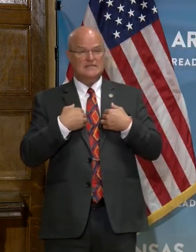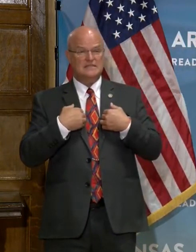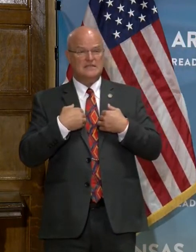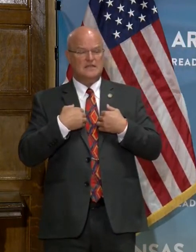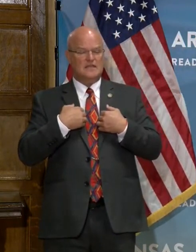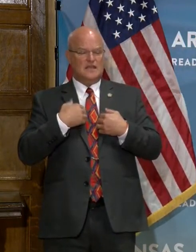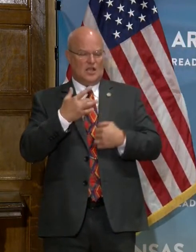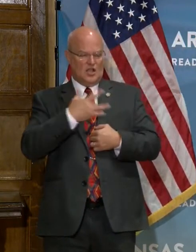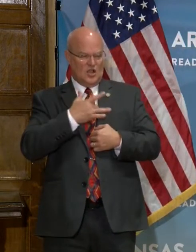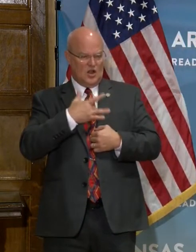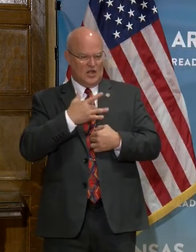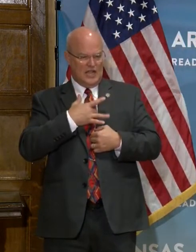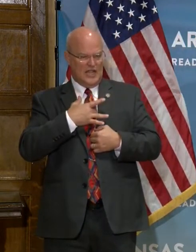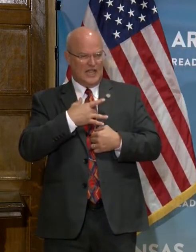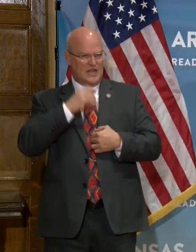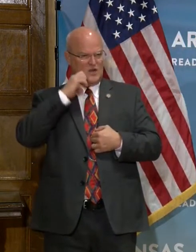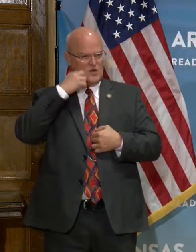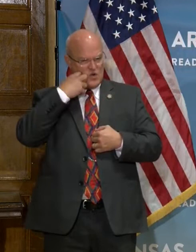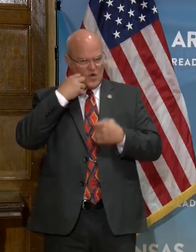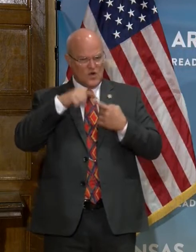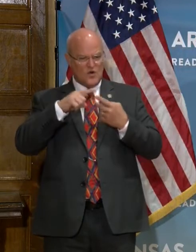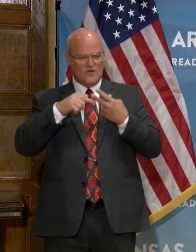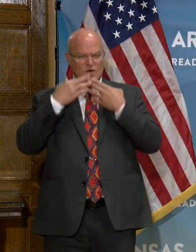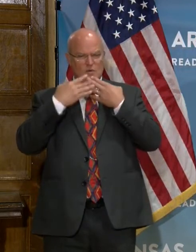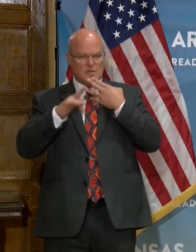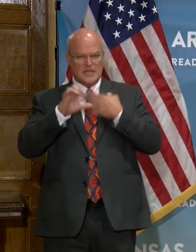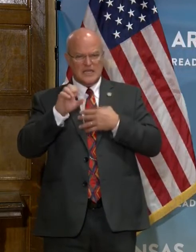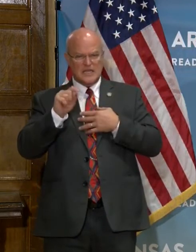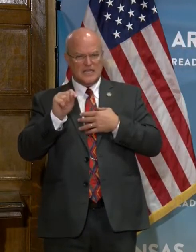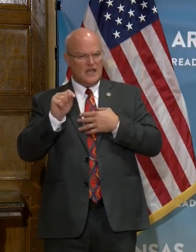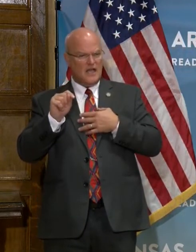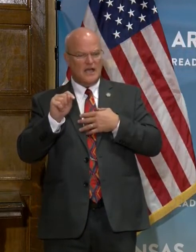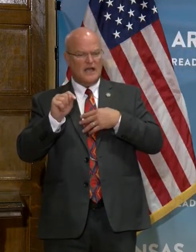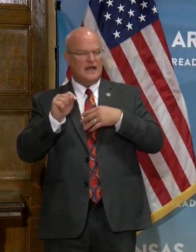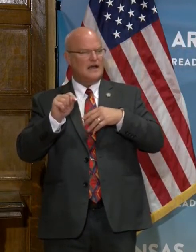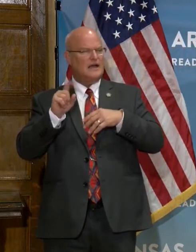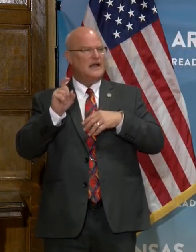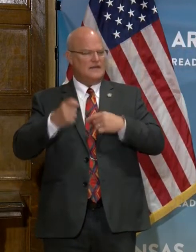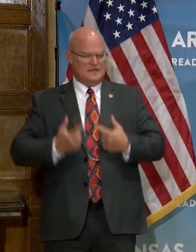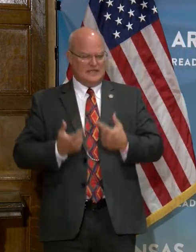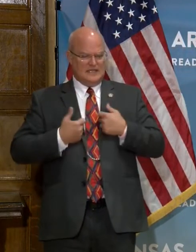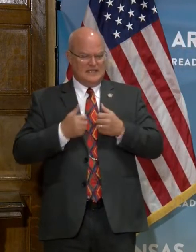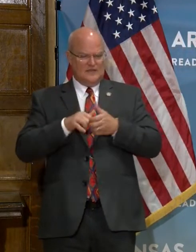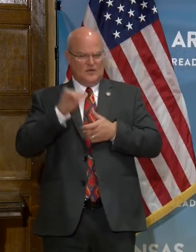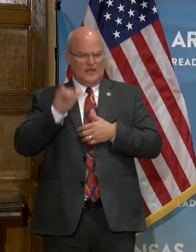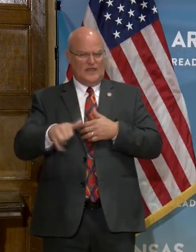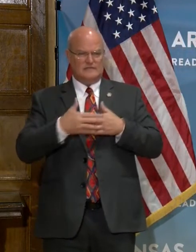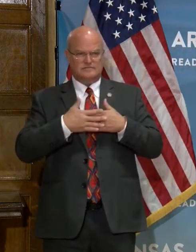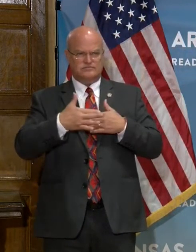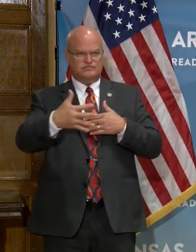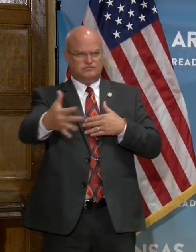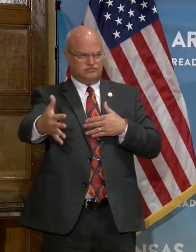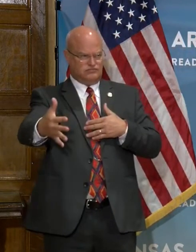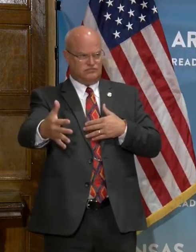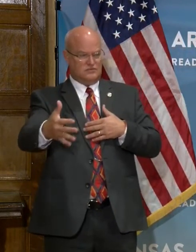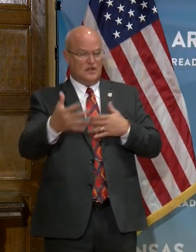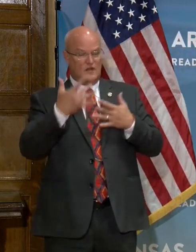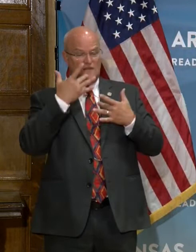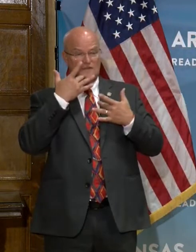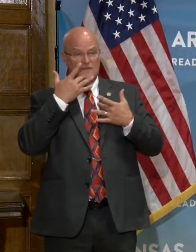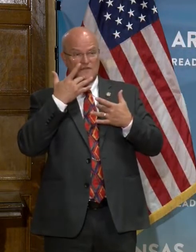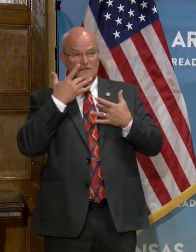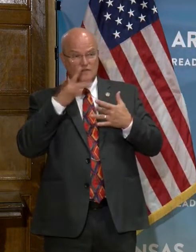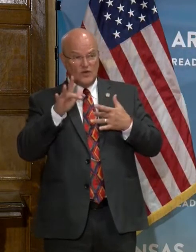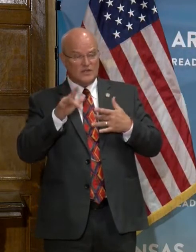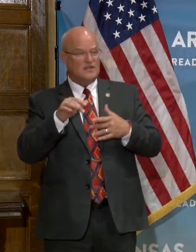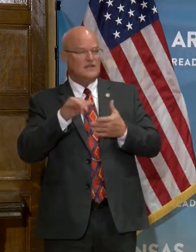or a cardiac issue or blood clot issue, they will have to live with those sequelae for a long time. Fortunately, those are